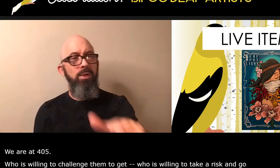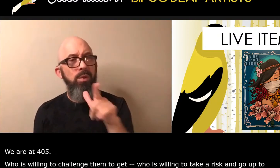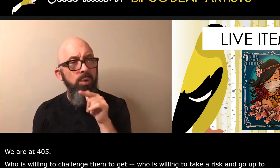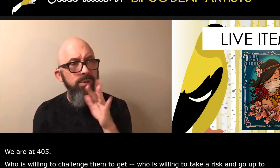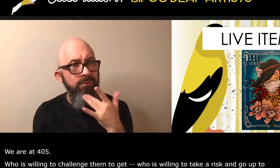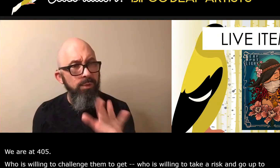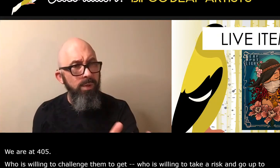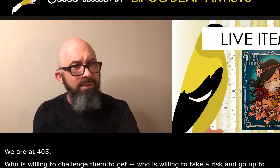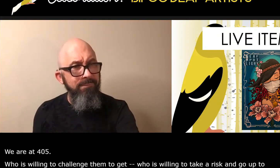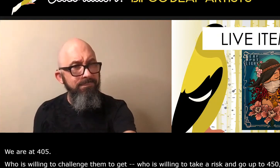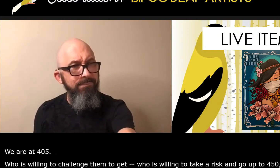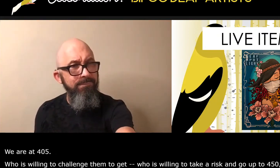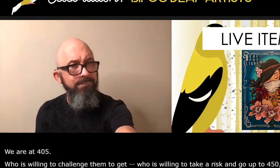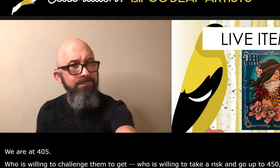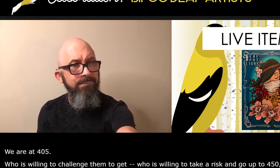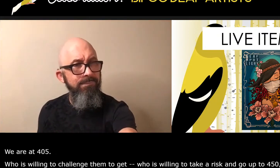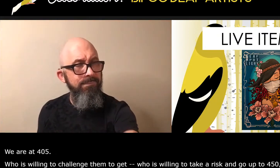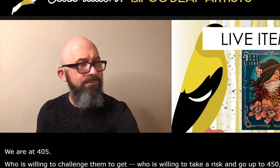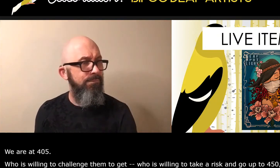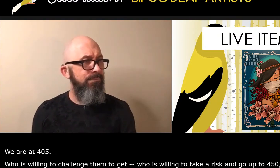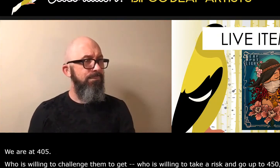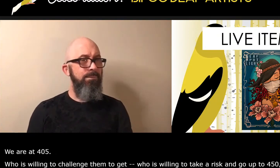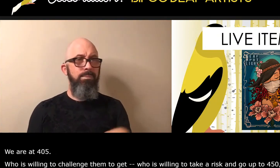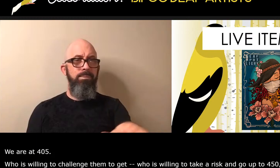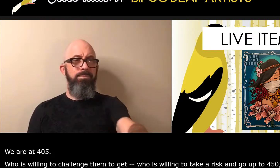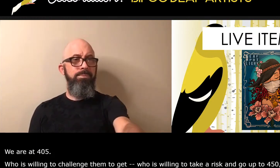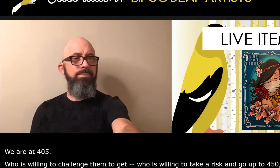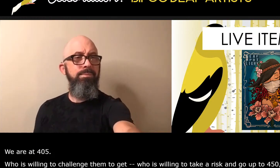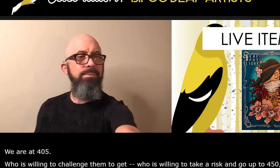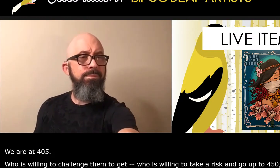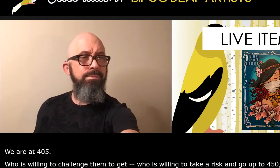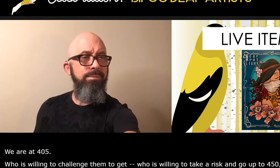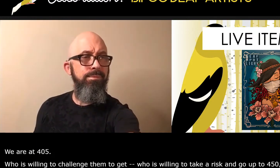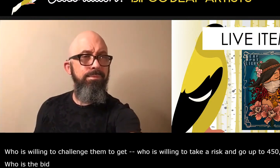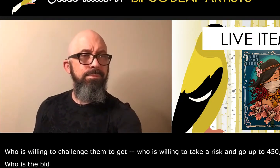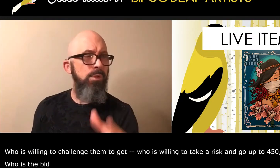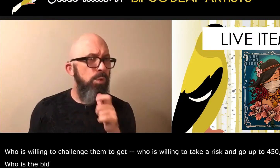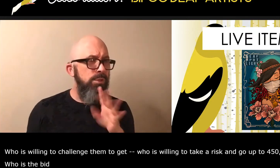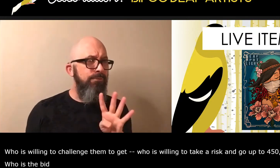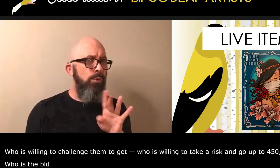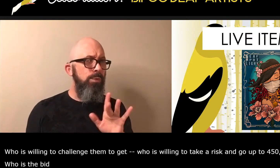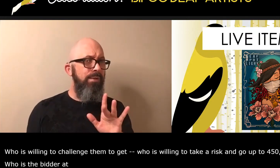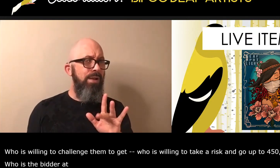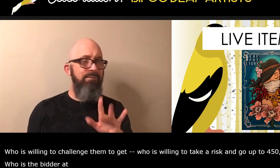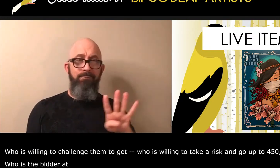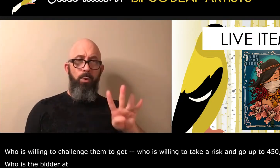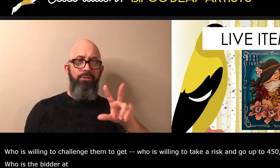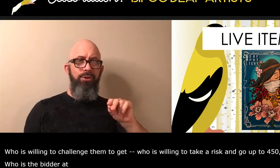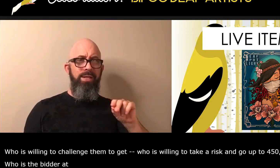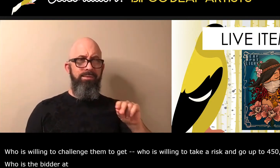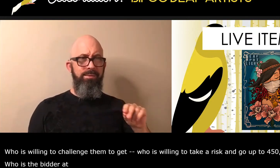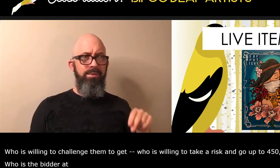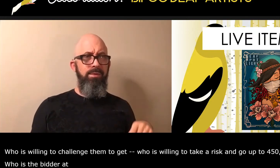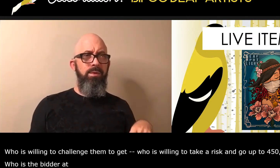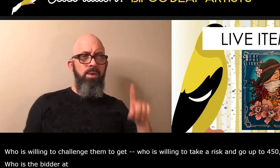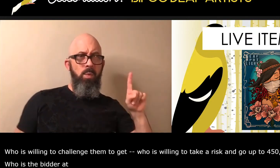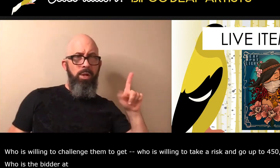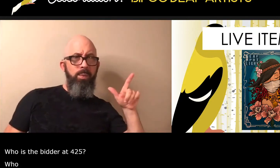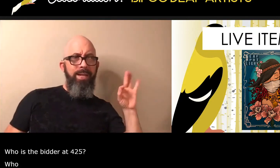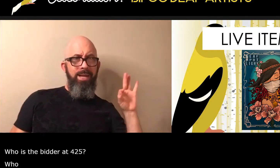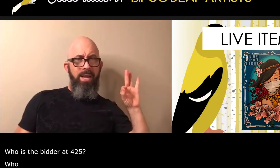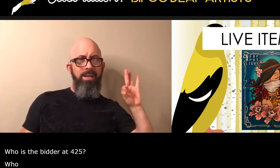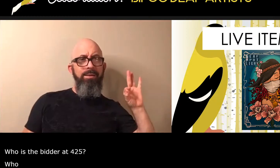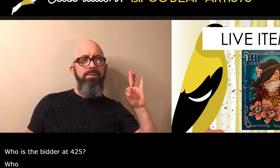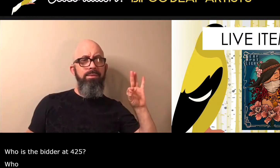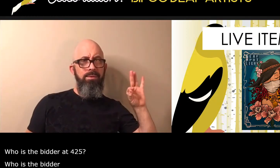$45 more. Who's the bidder at 425? Who's the bidder at